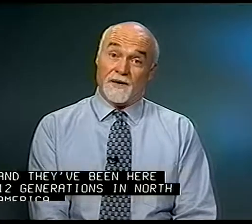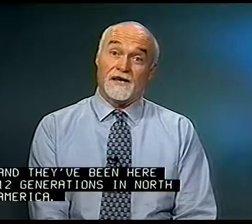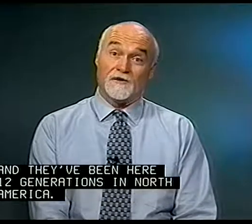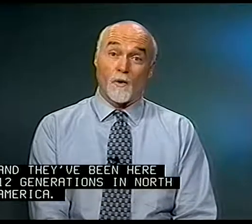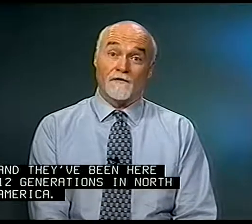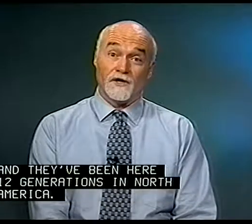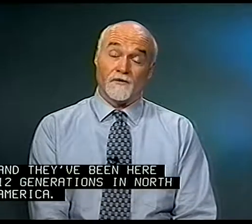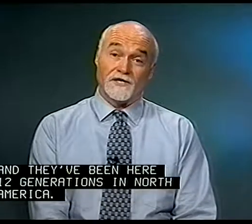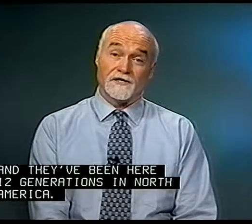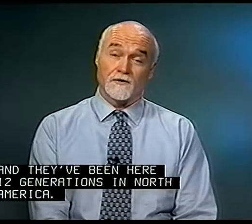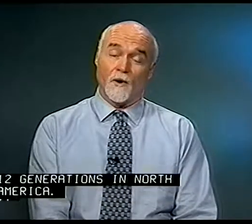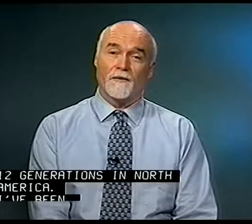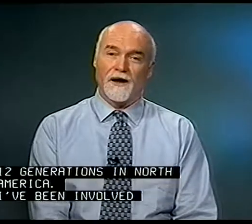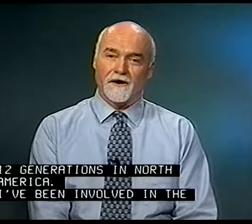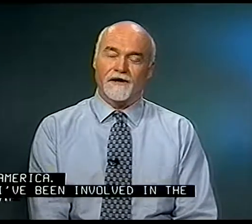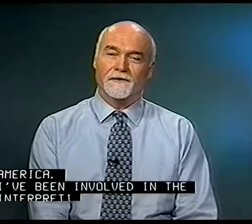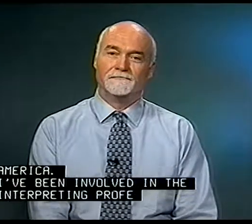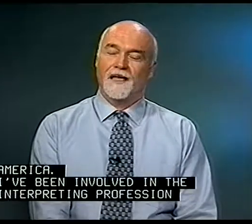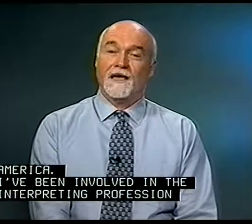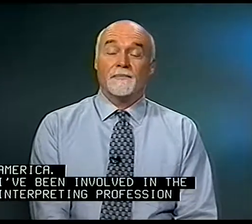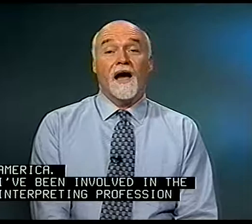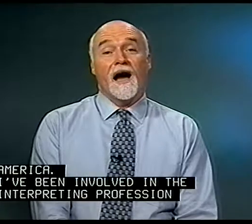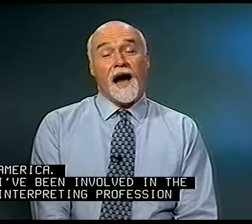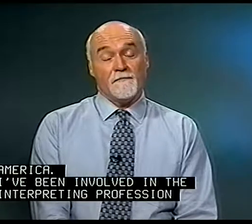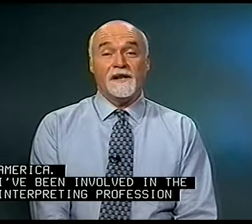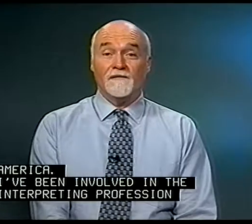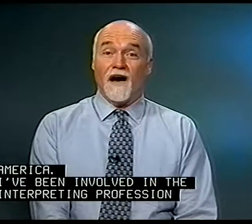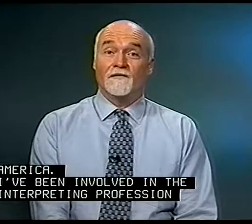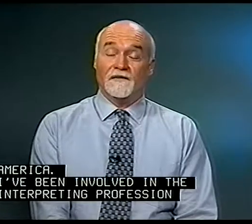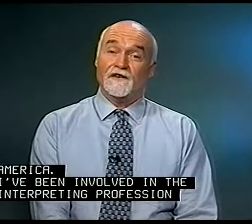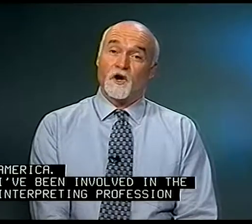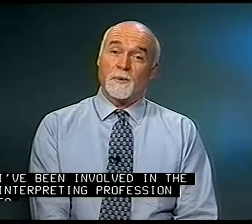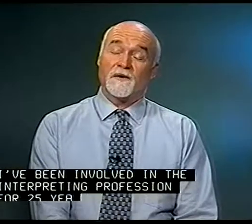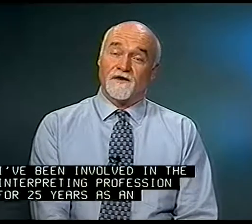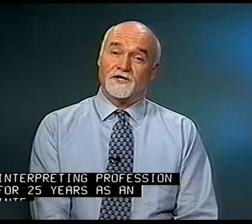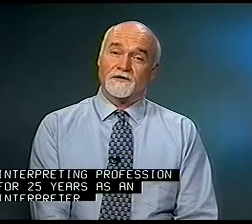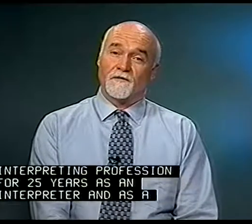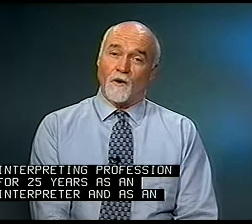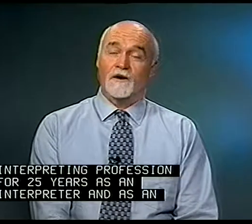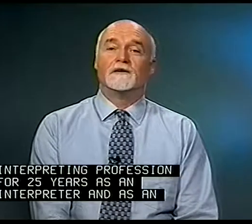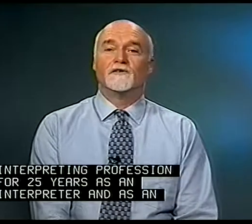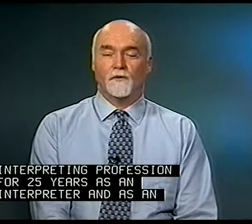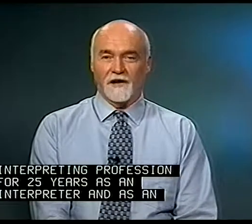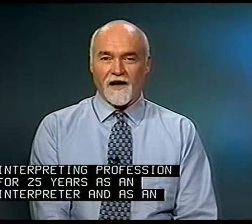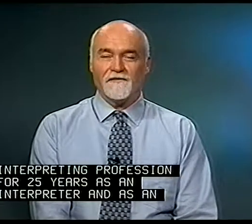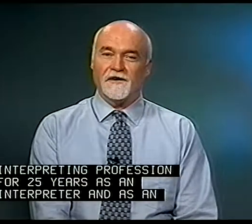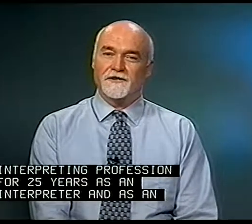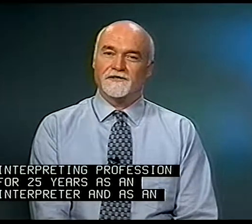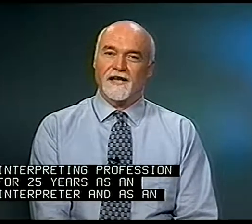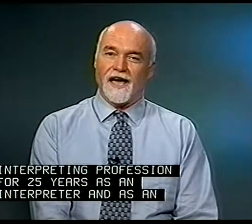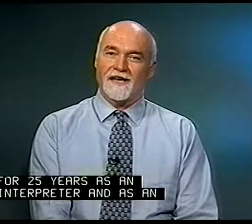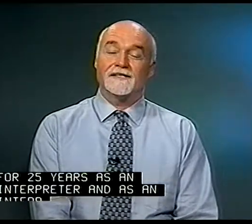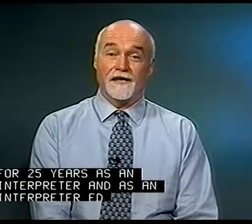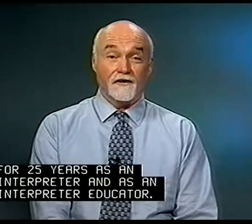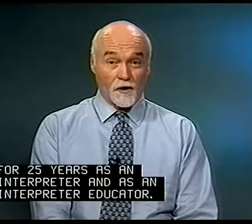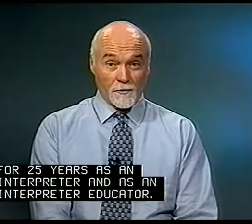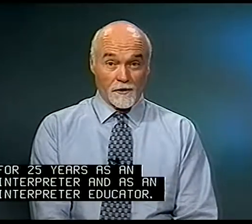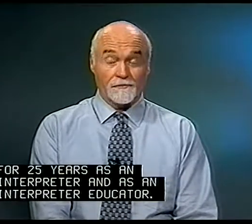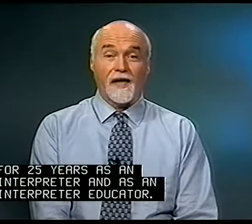been here 12 generations in North America. I've been involved in the interpreting profession for 25 years as an interpreter